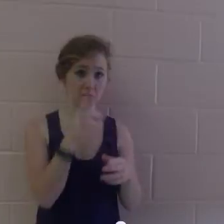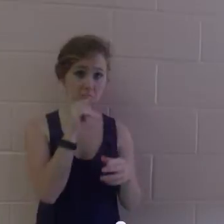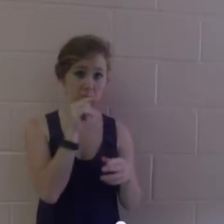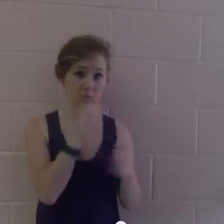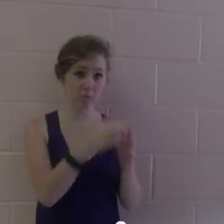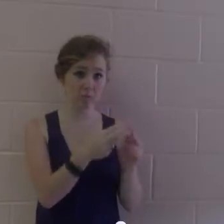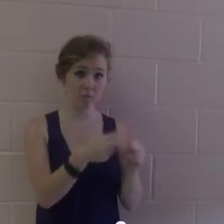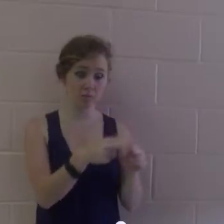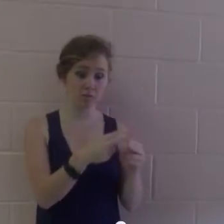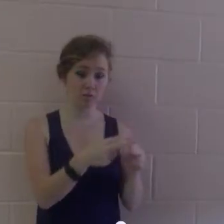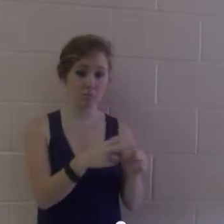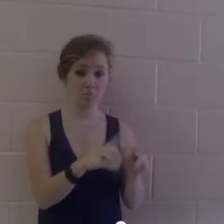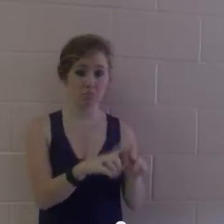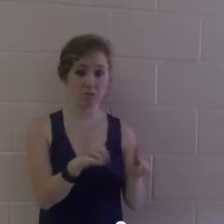for their protein source.